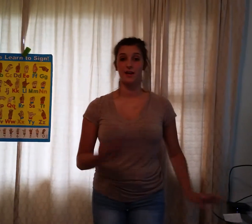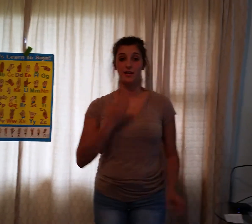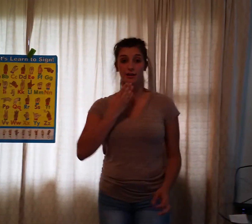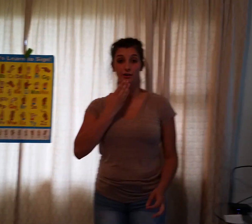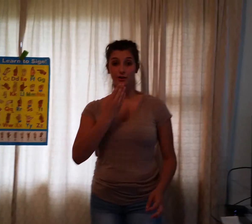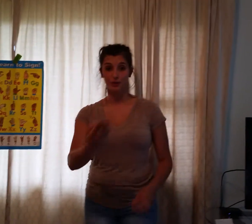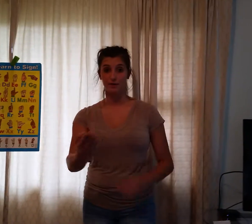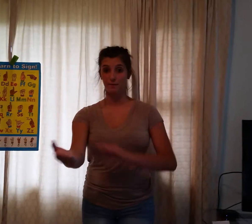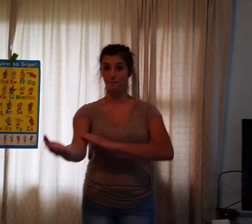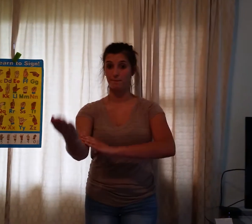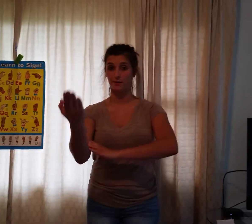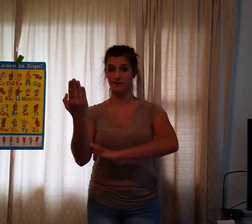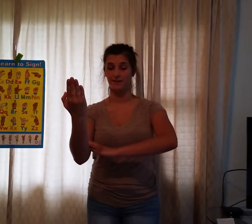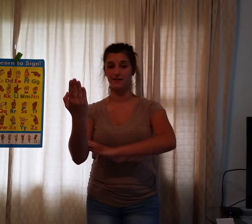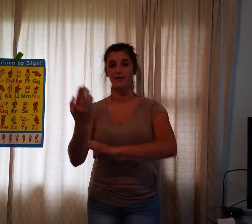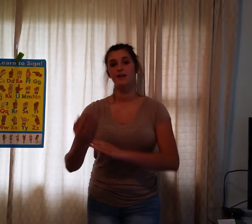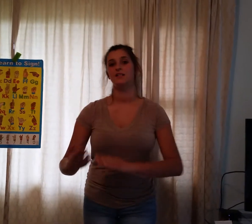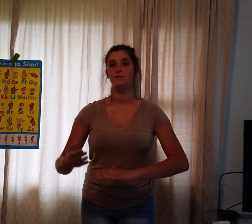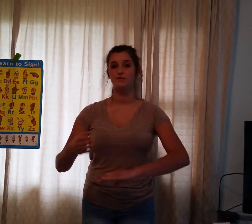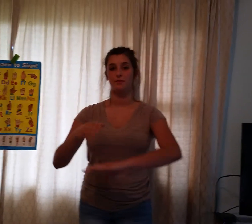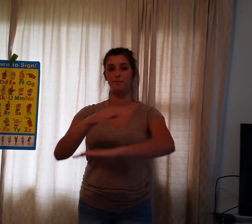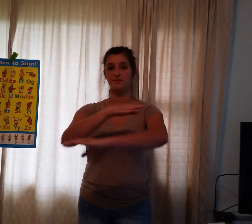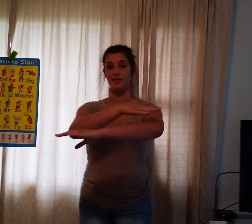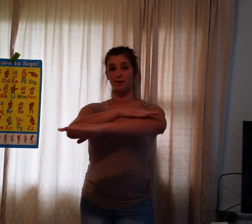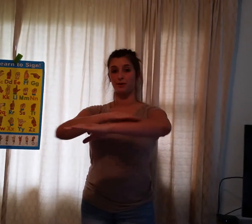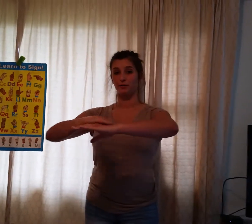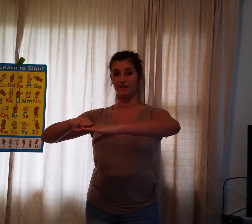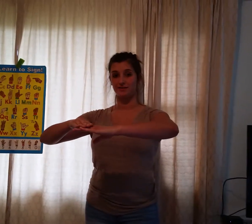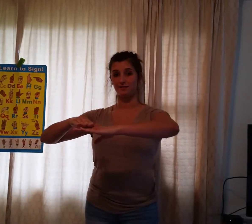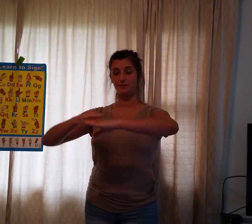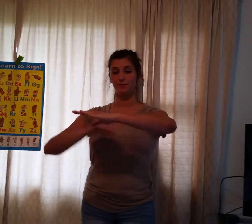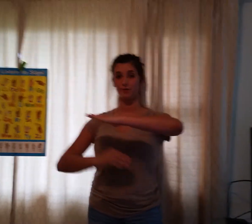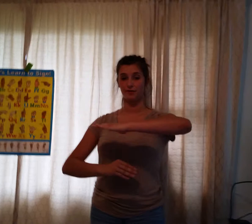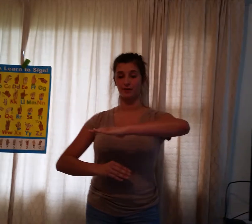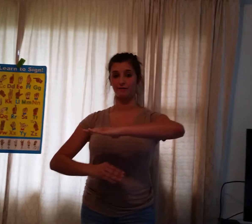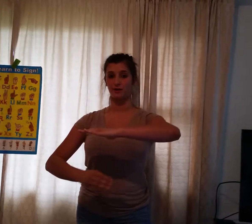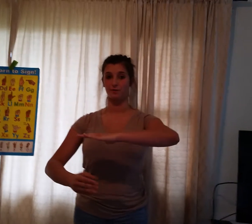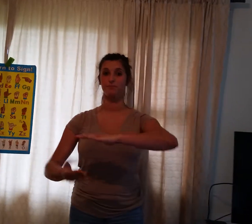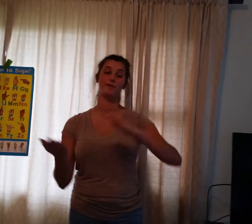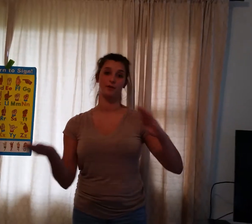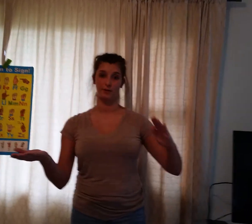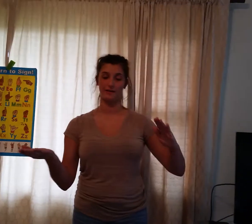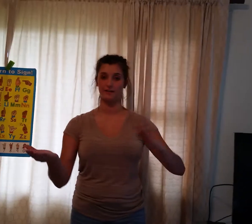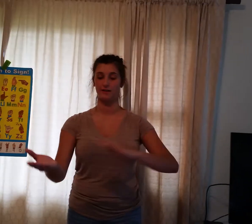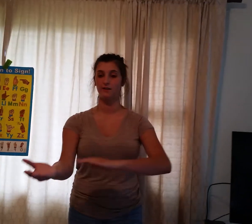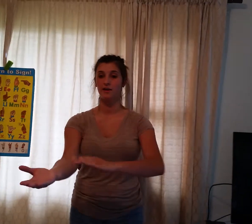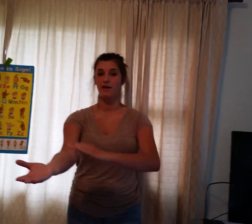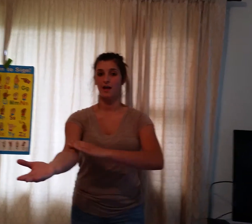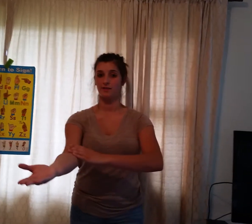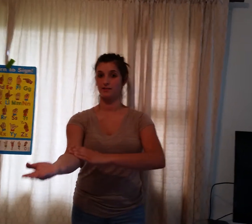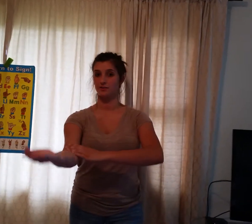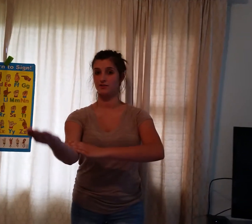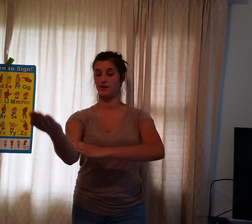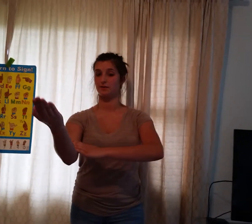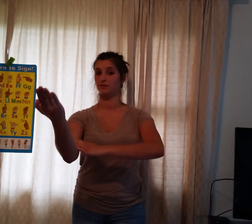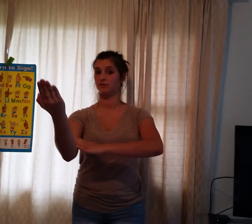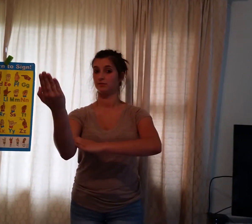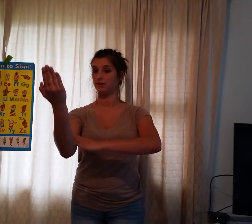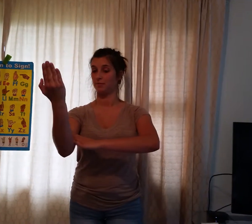say good morning, it's supposed to represent the horizon with your left arm, if you're right-handed, and then your sun coming